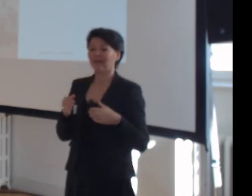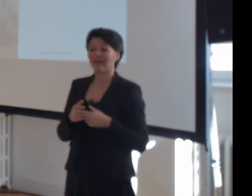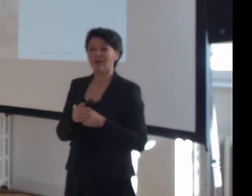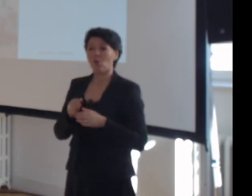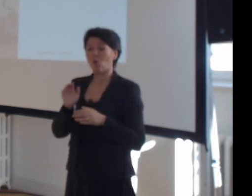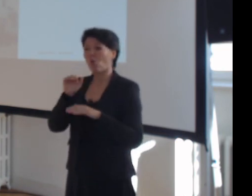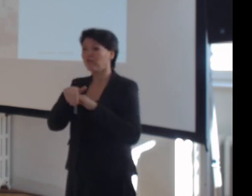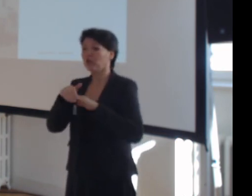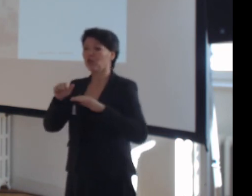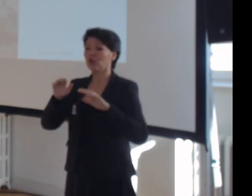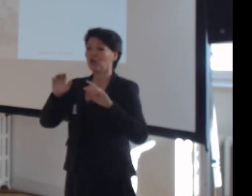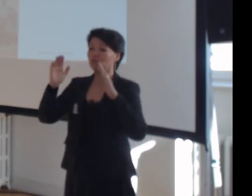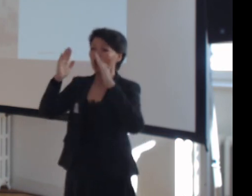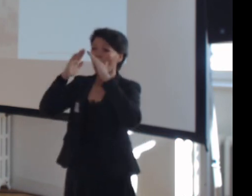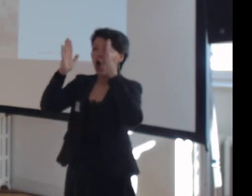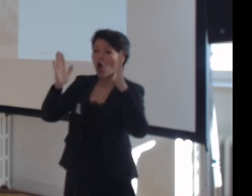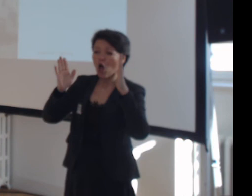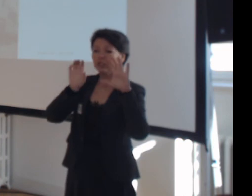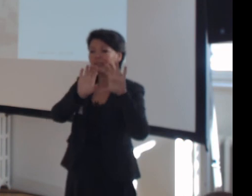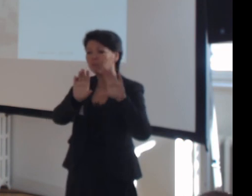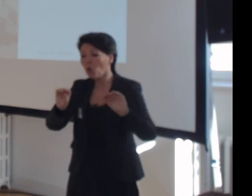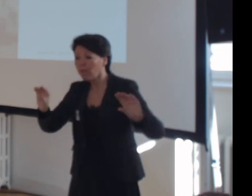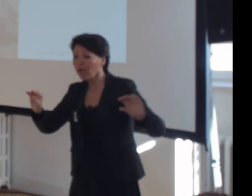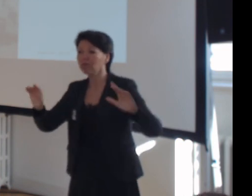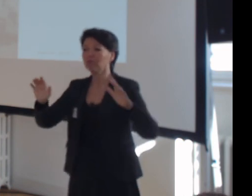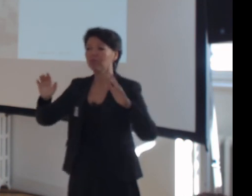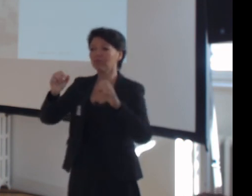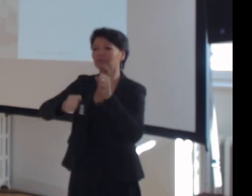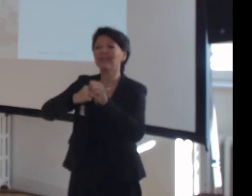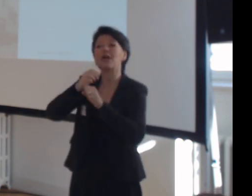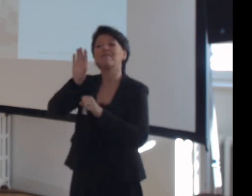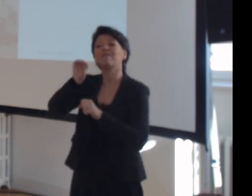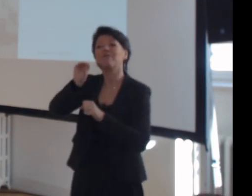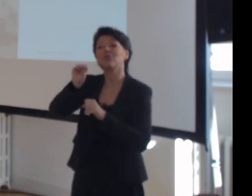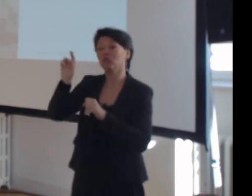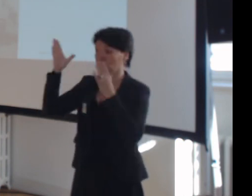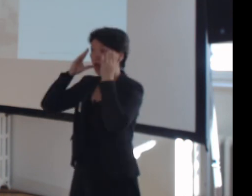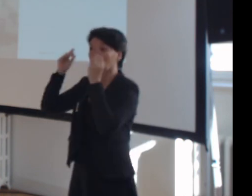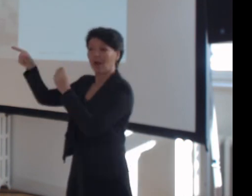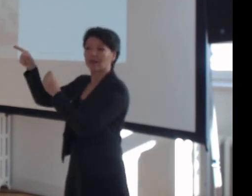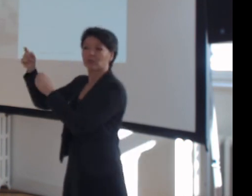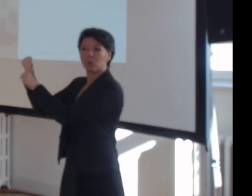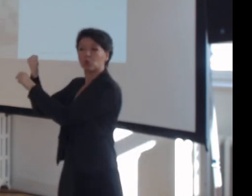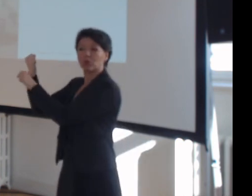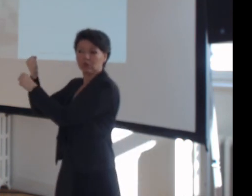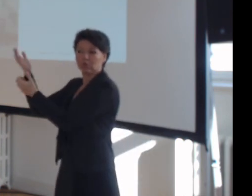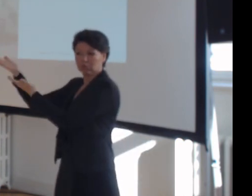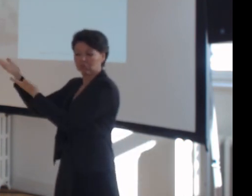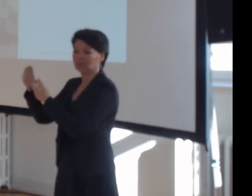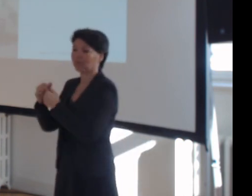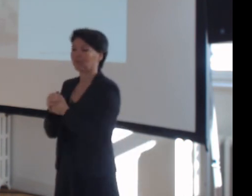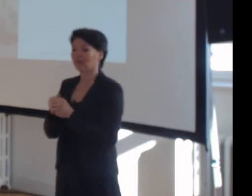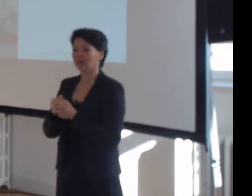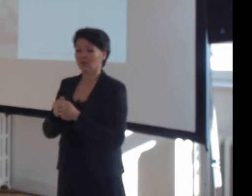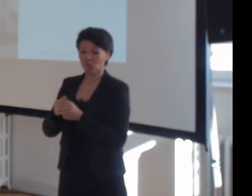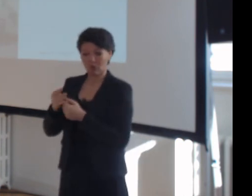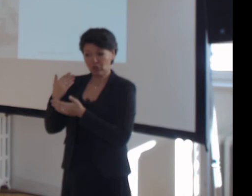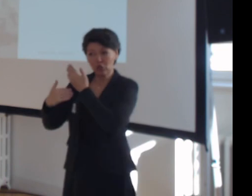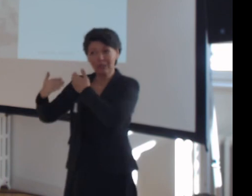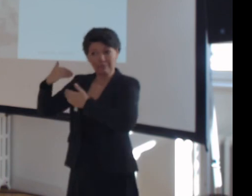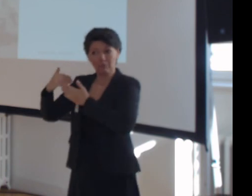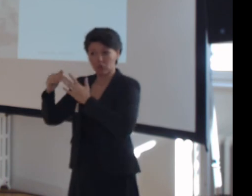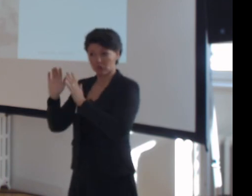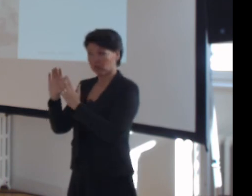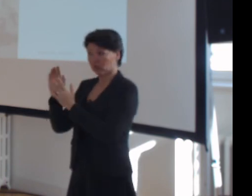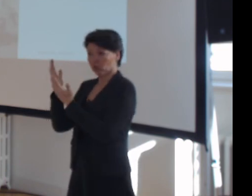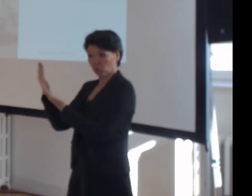interiors and houses in the 50s. It was a Dutch production with historical footage, and